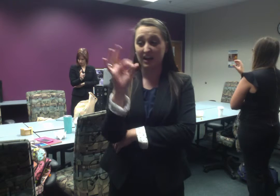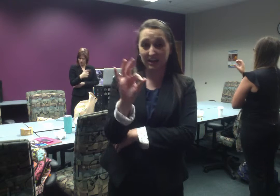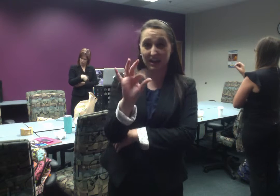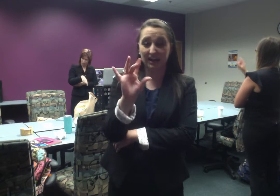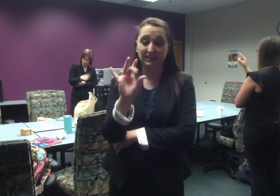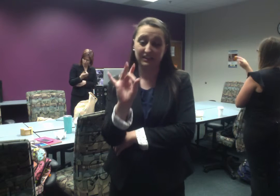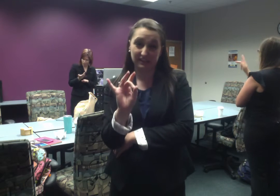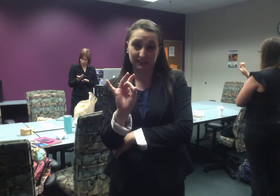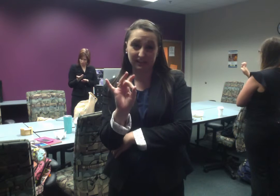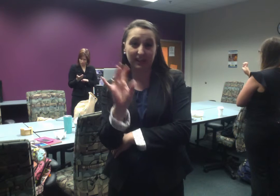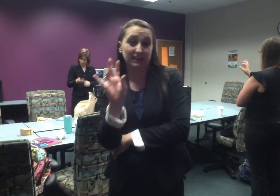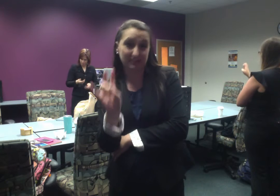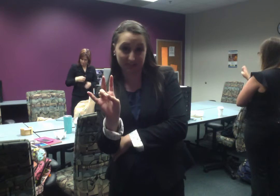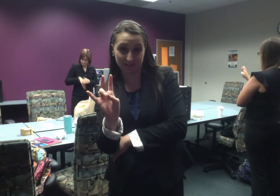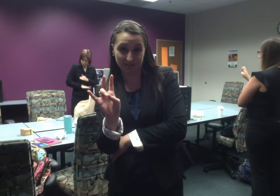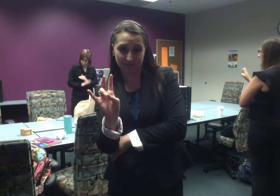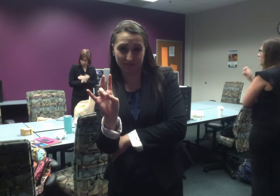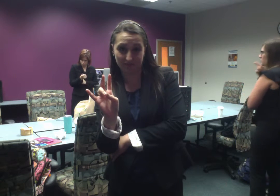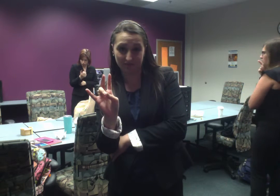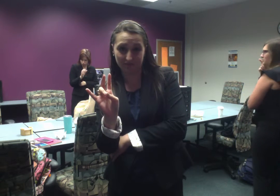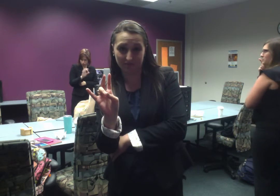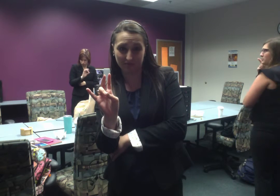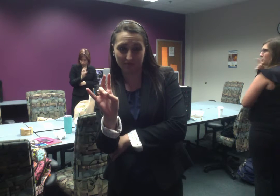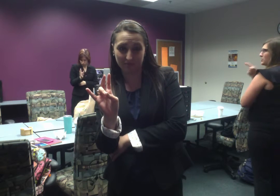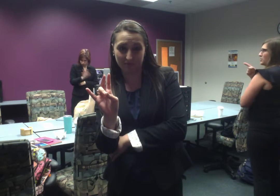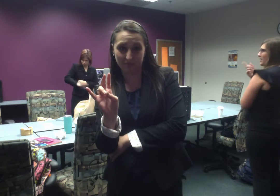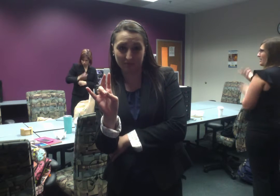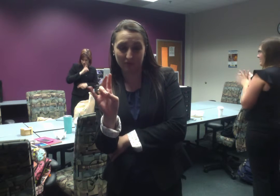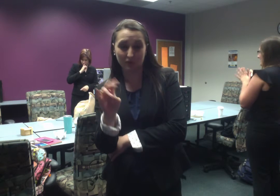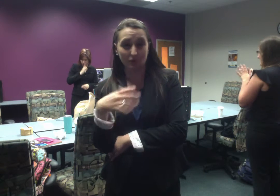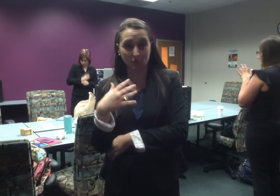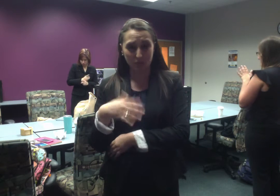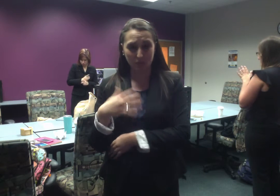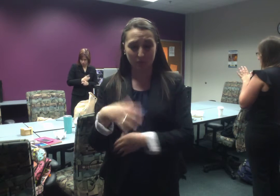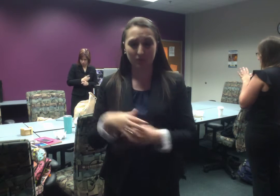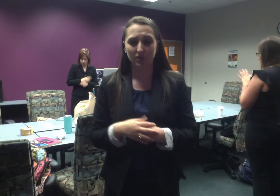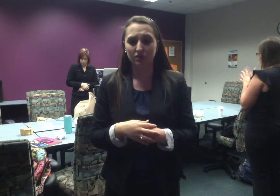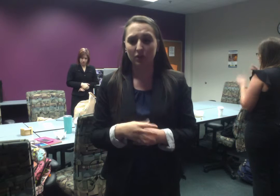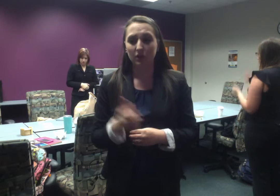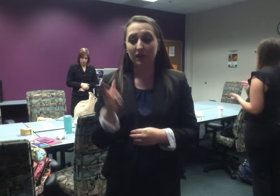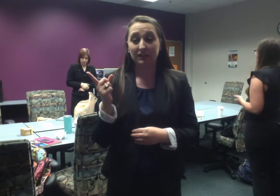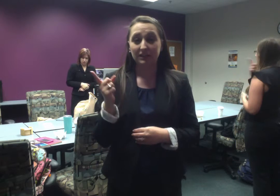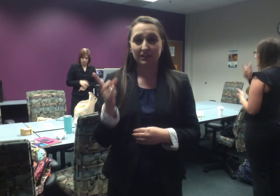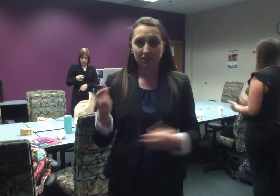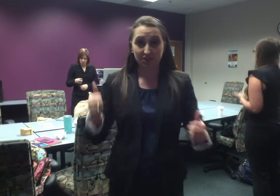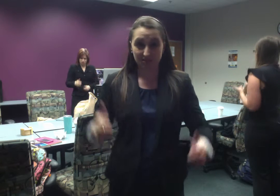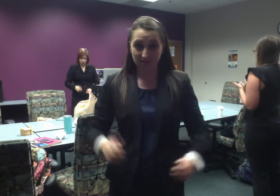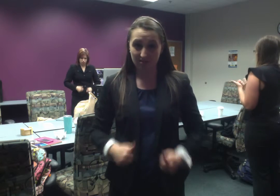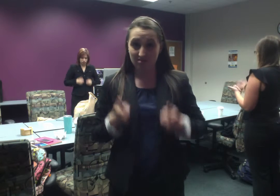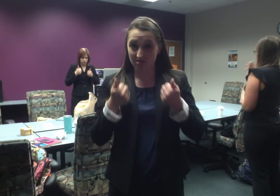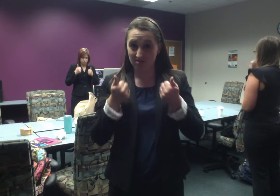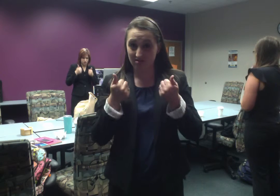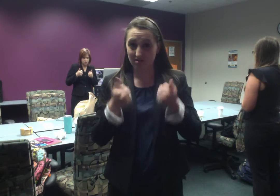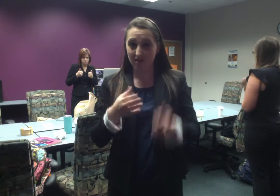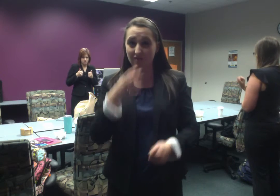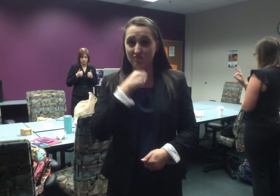same time you were born. And she lived to be 98 years old. She was a beautiful, beautiful painter. And